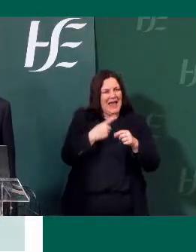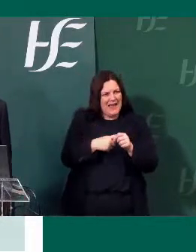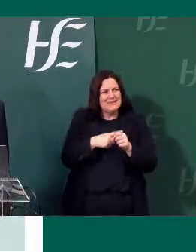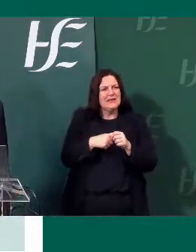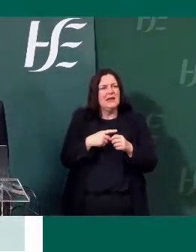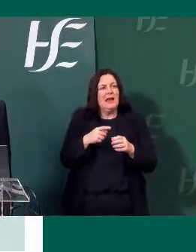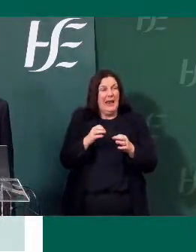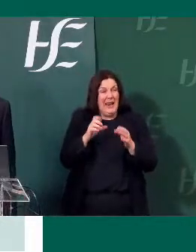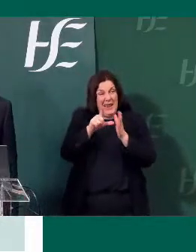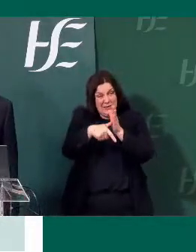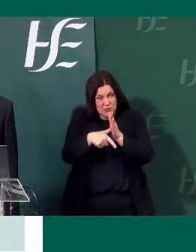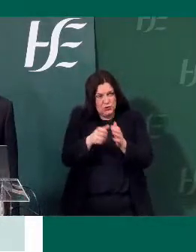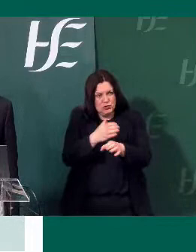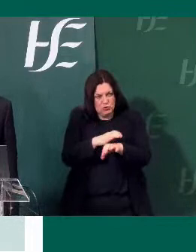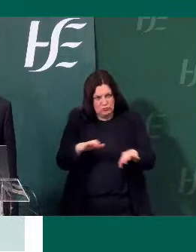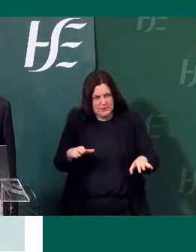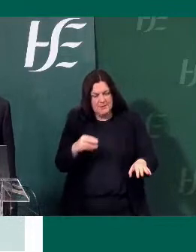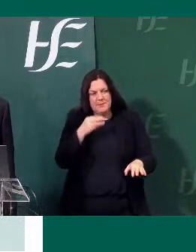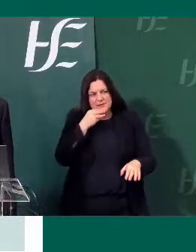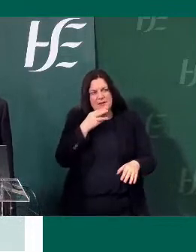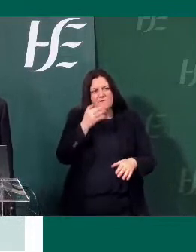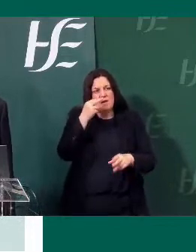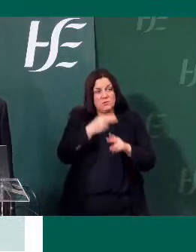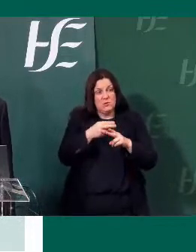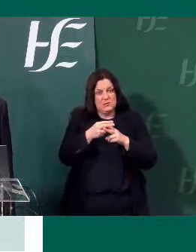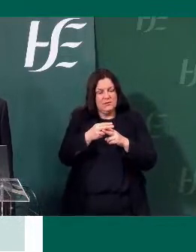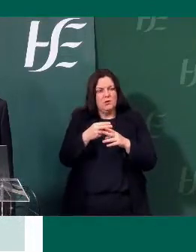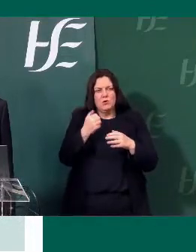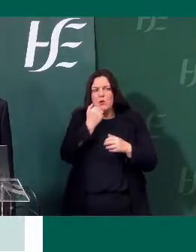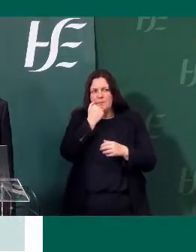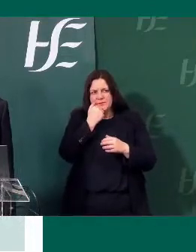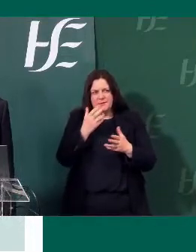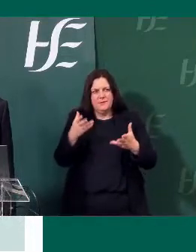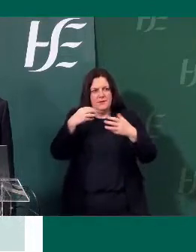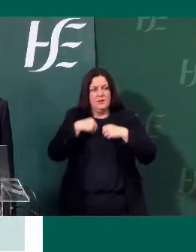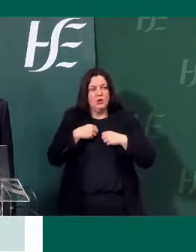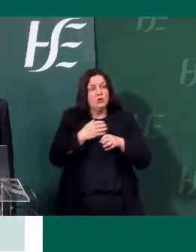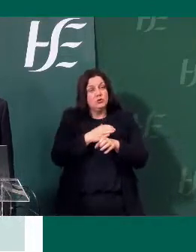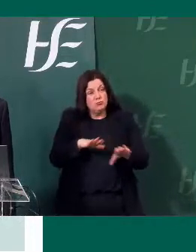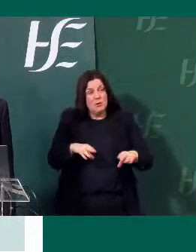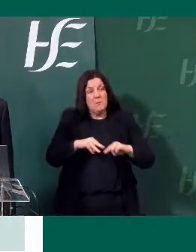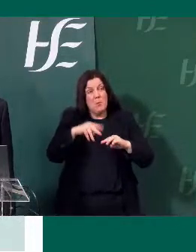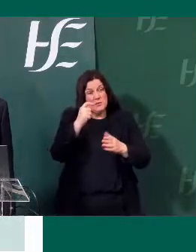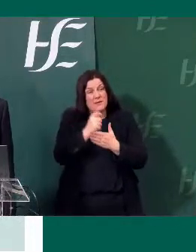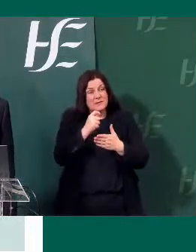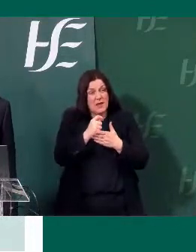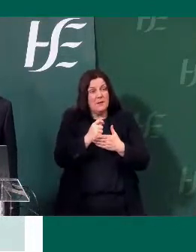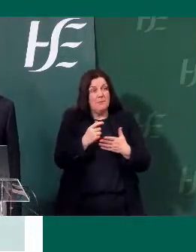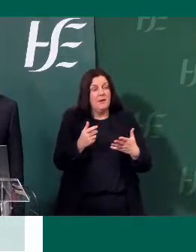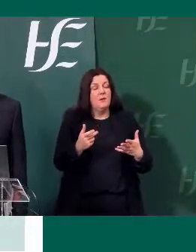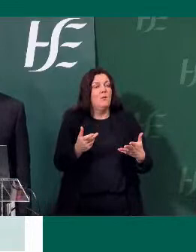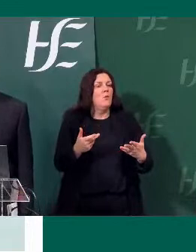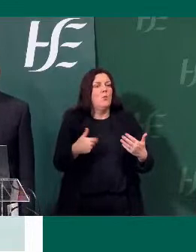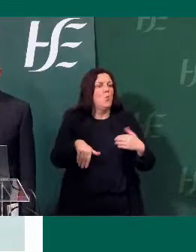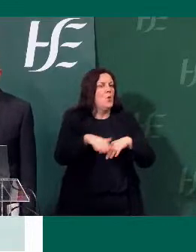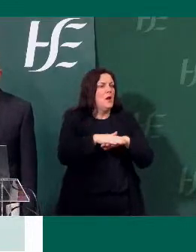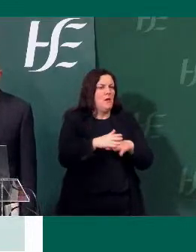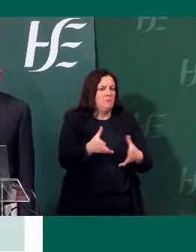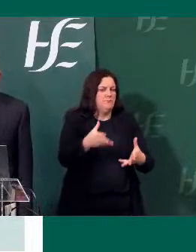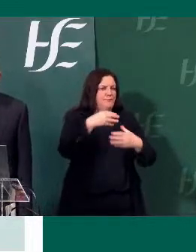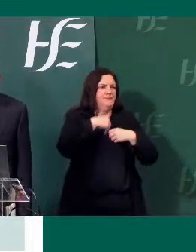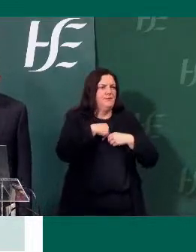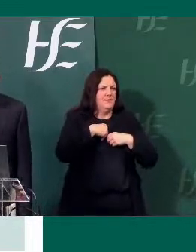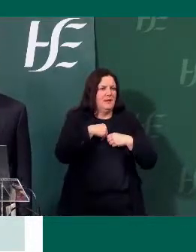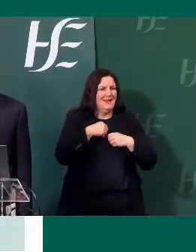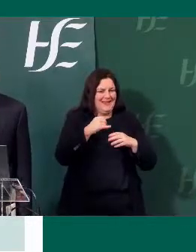there, and suggesting what is the experience of our public health teams in the field is that children, for the most part, acquired this virus